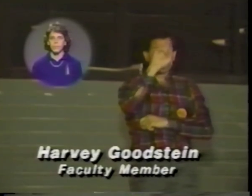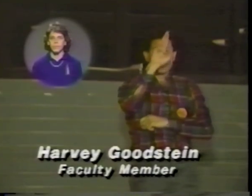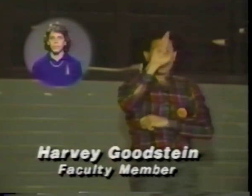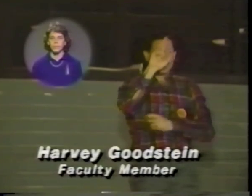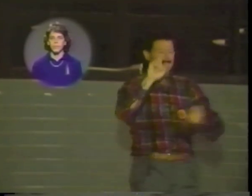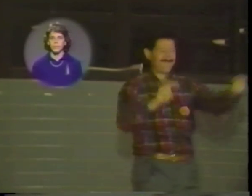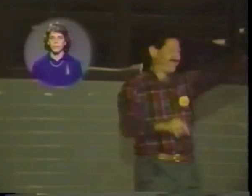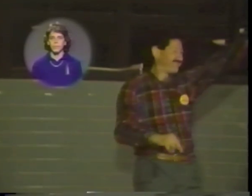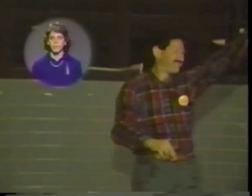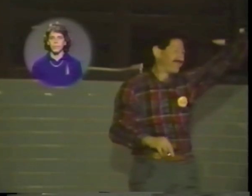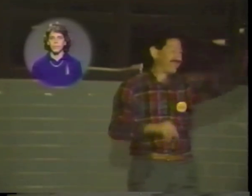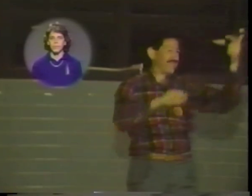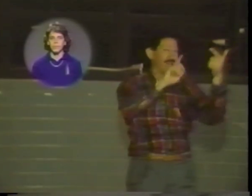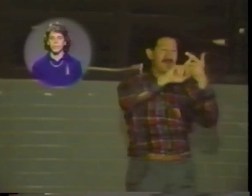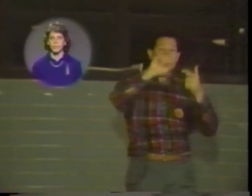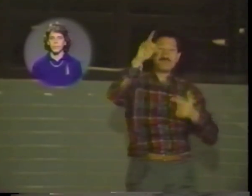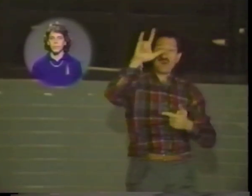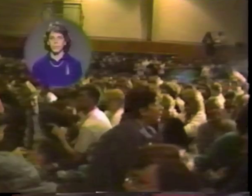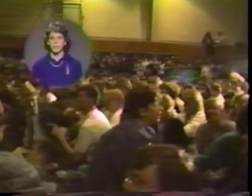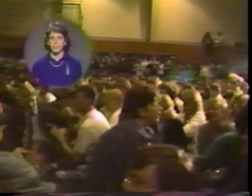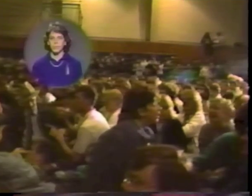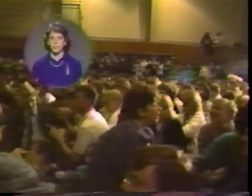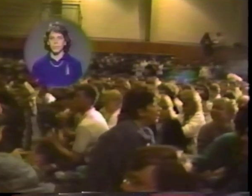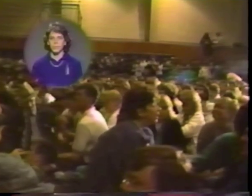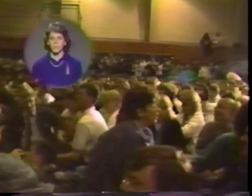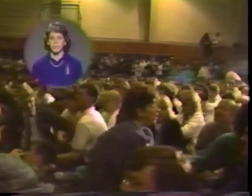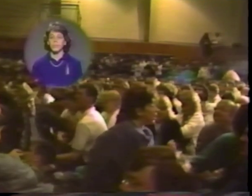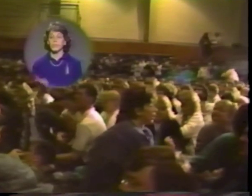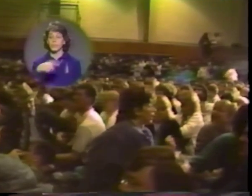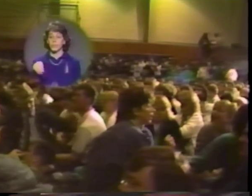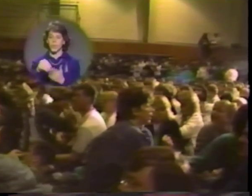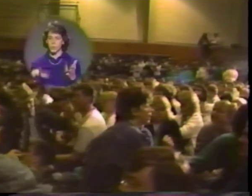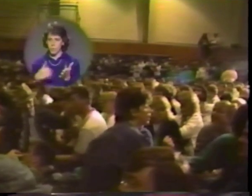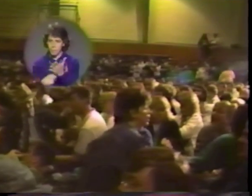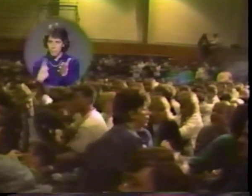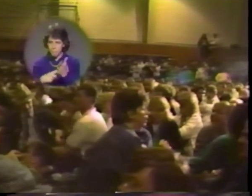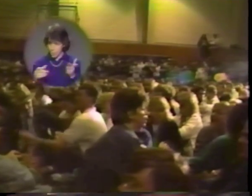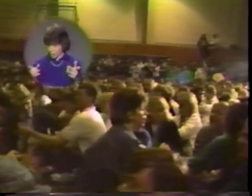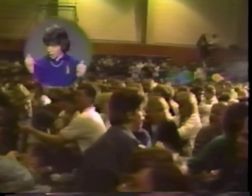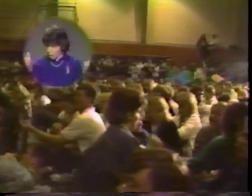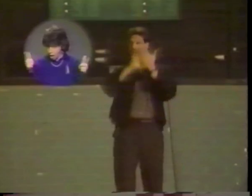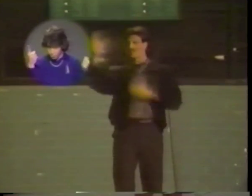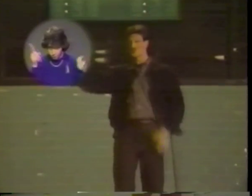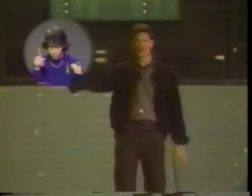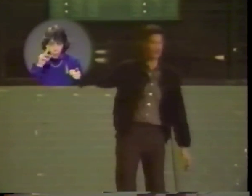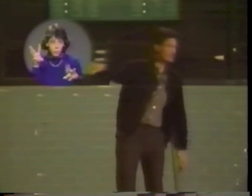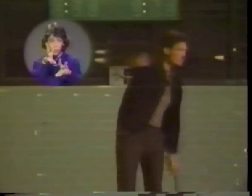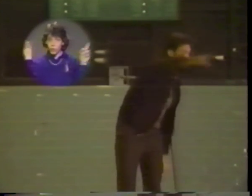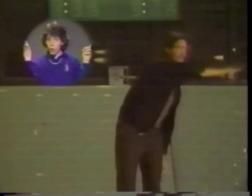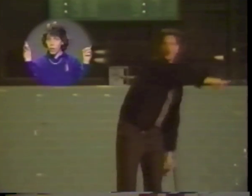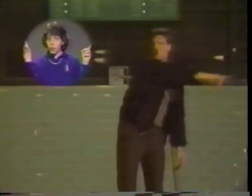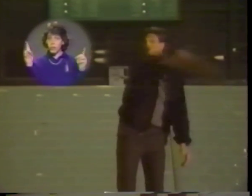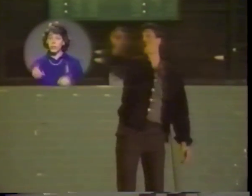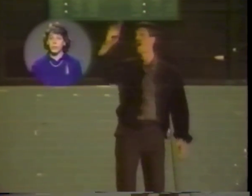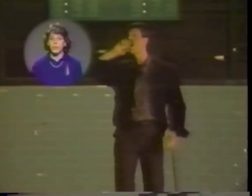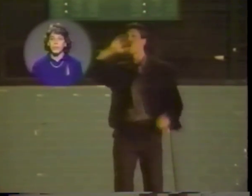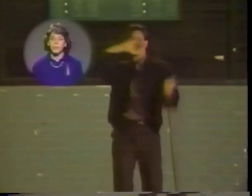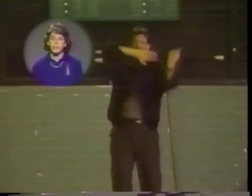change. Till Zinser is eliminated. They talked of a mass withdrawal from the university. You control the